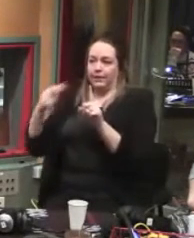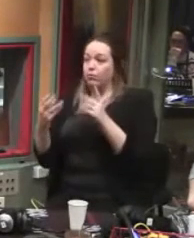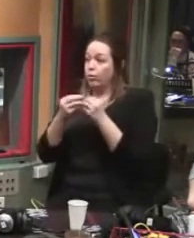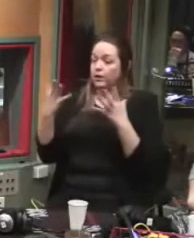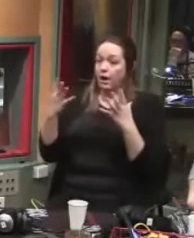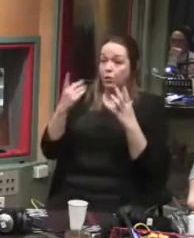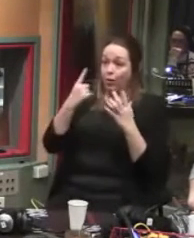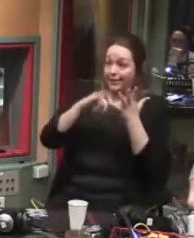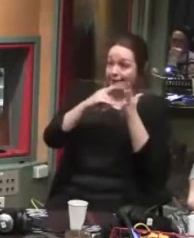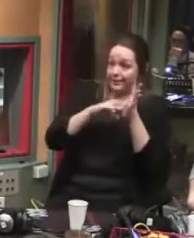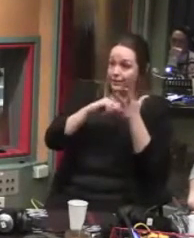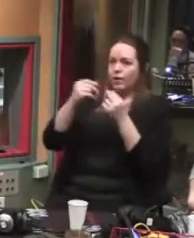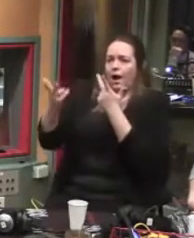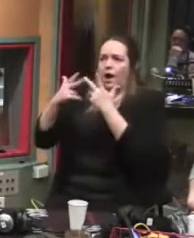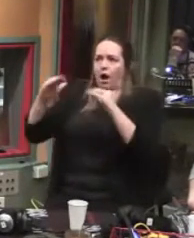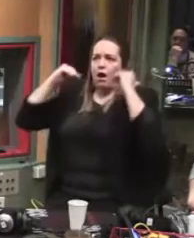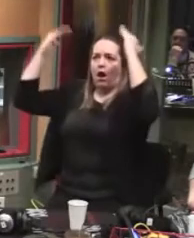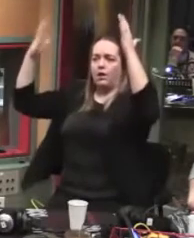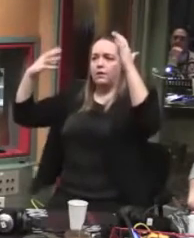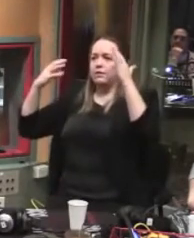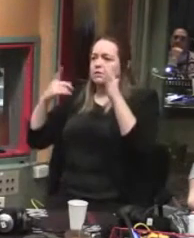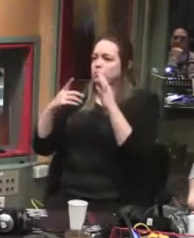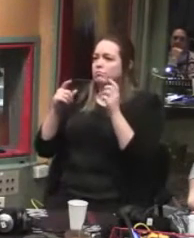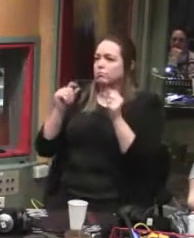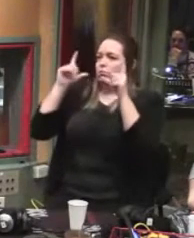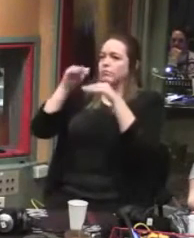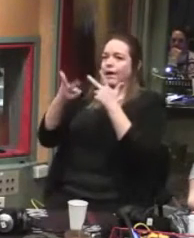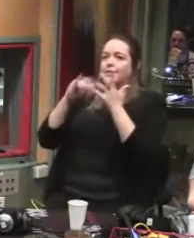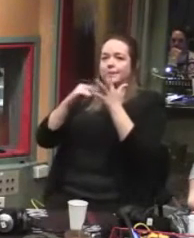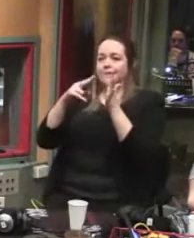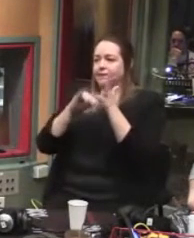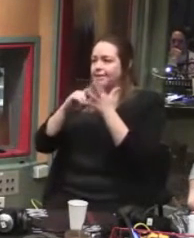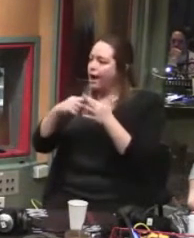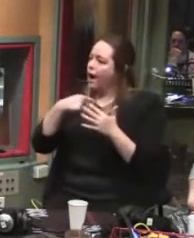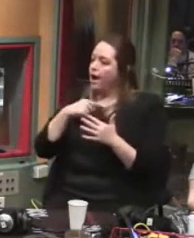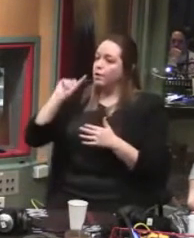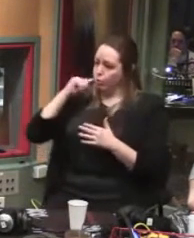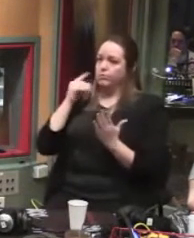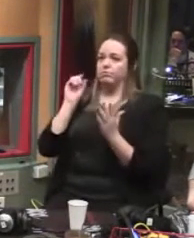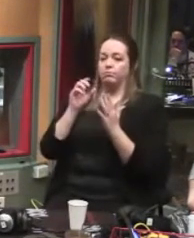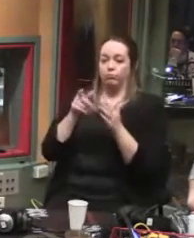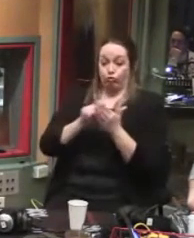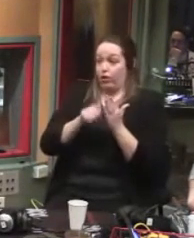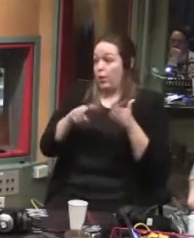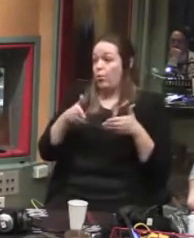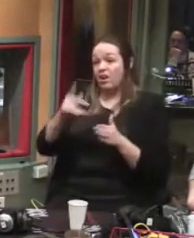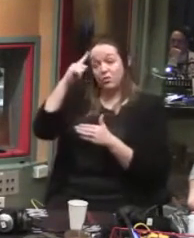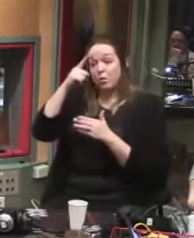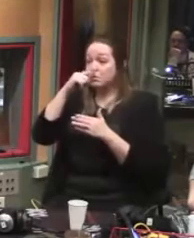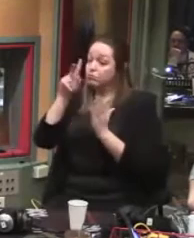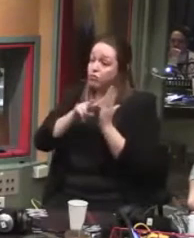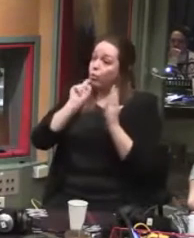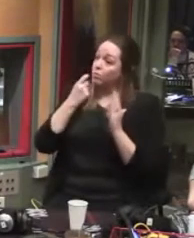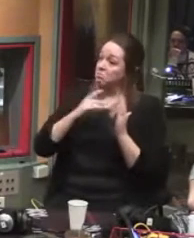with the heightened awareness of the information that you get through other senses. So I did that very consciously because I thought that would be of interest to people,